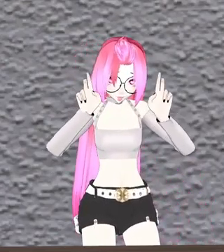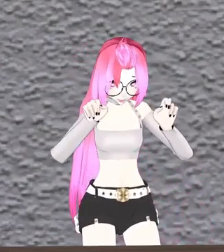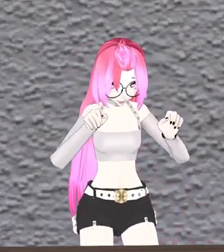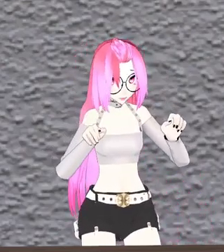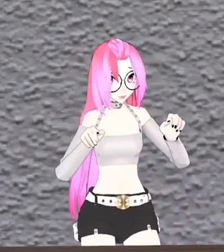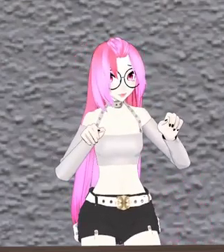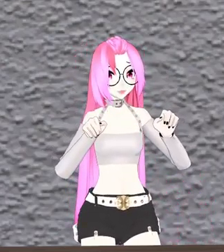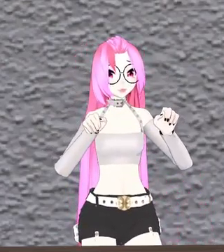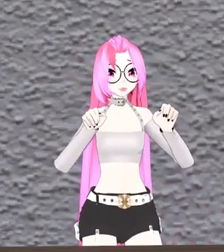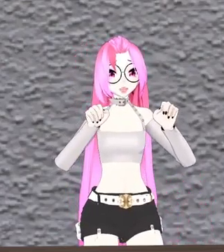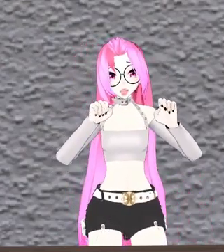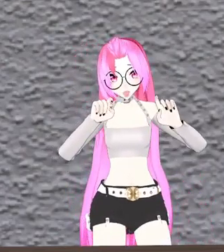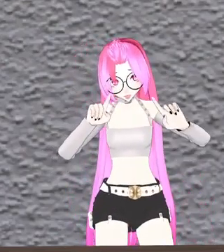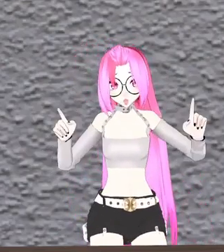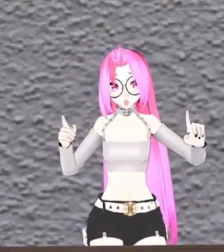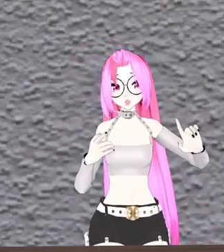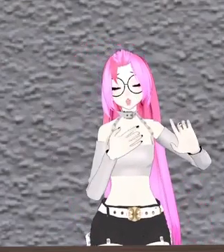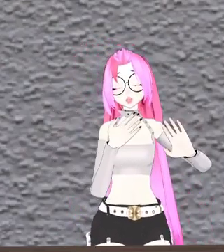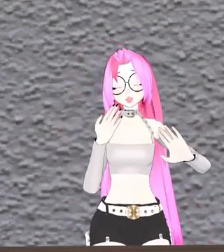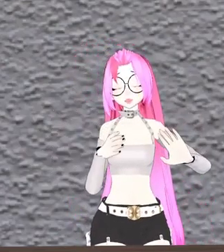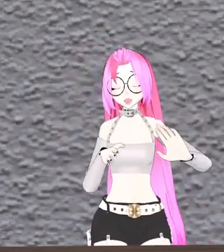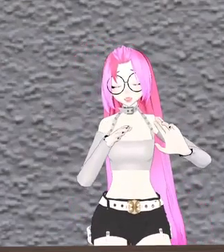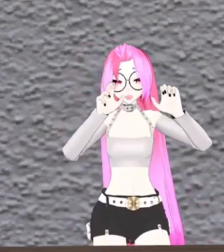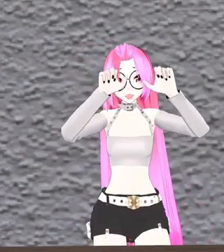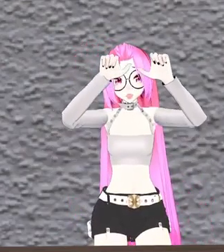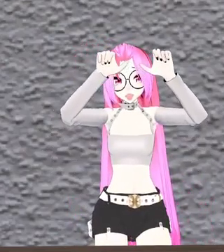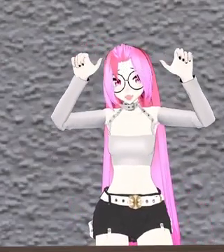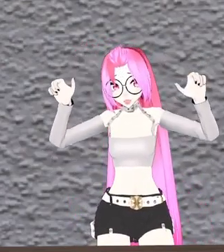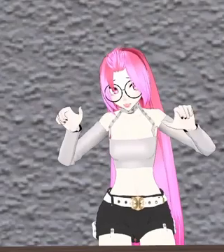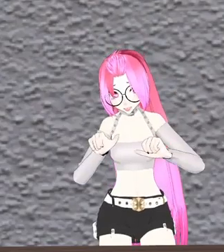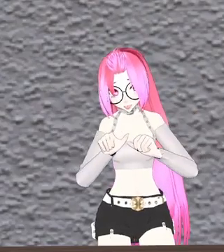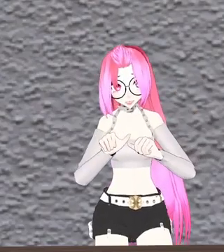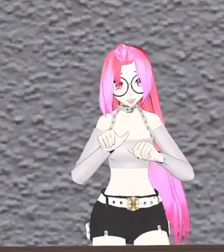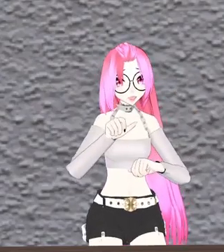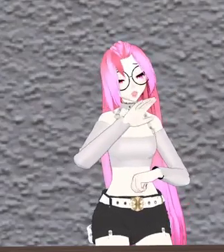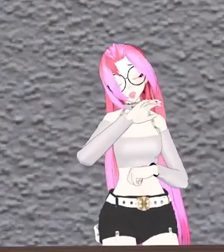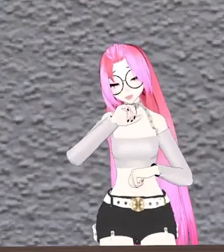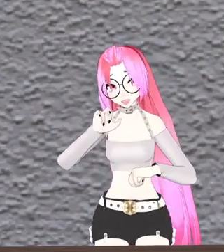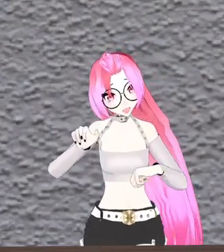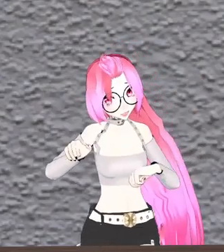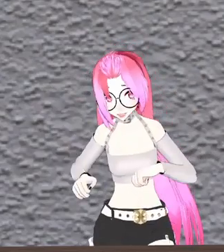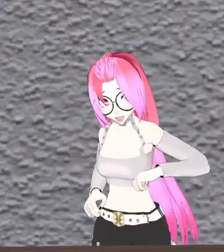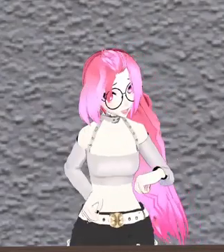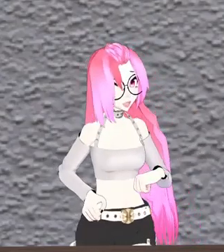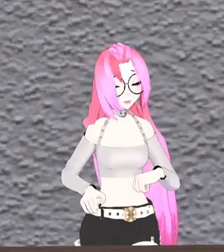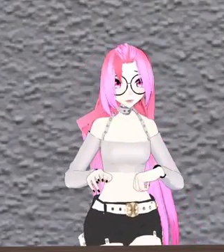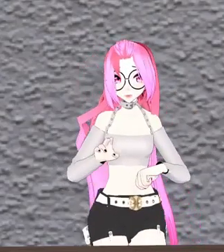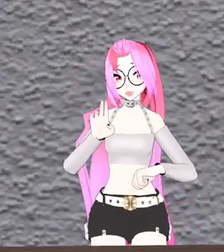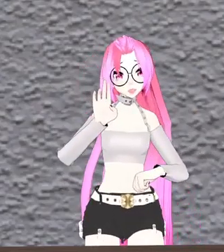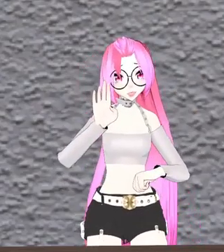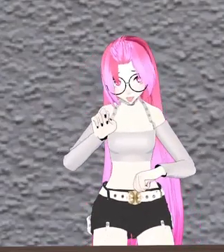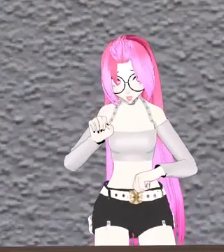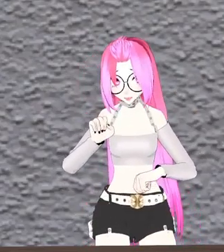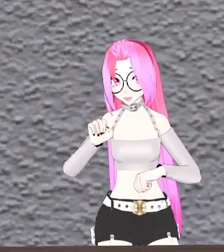space. However, please do not use this if you are fingerspelling. No.